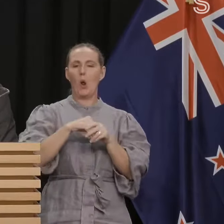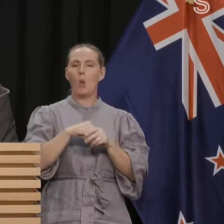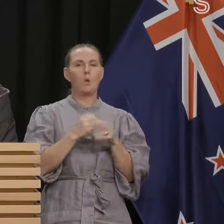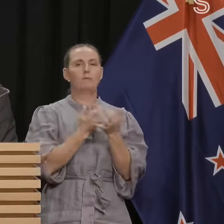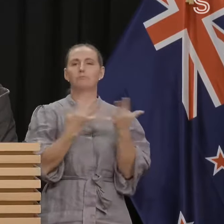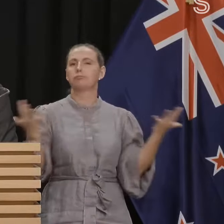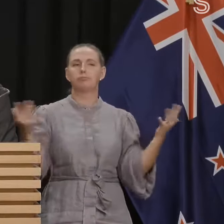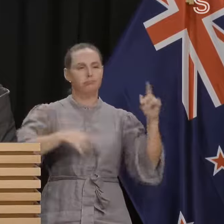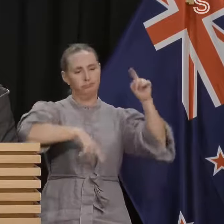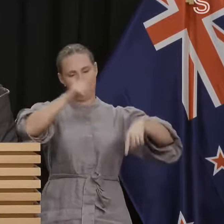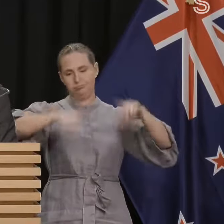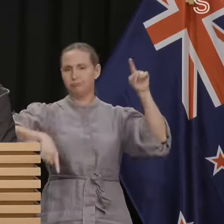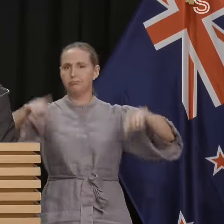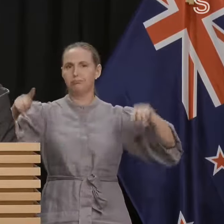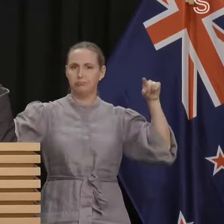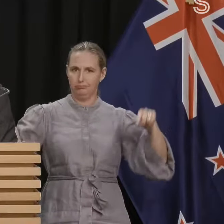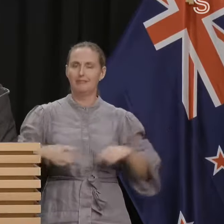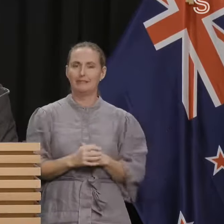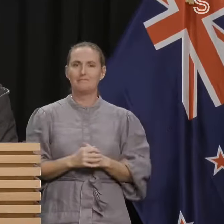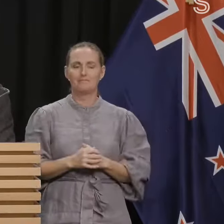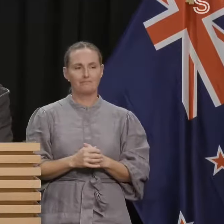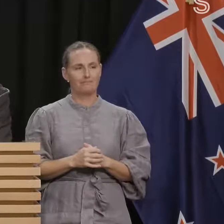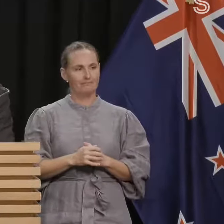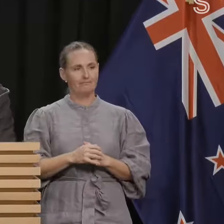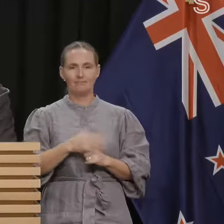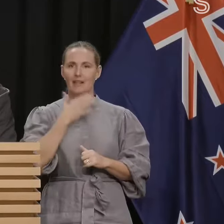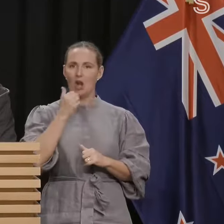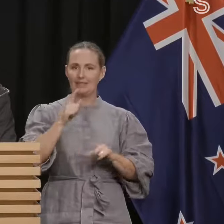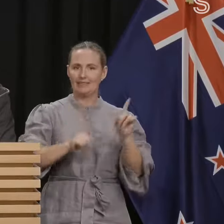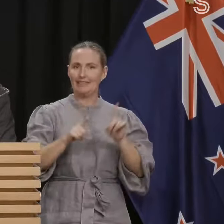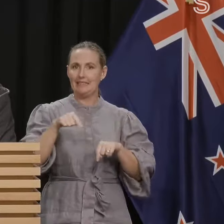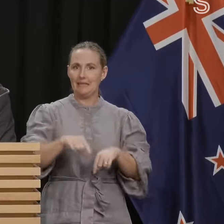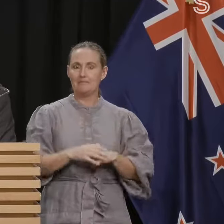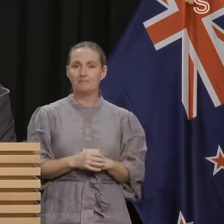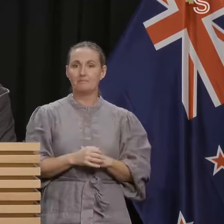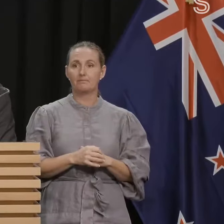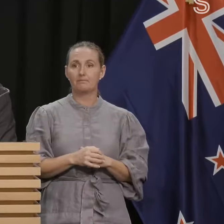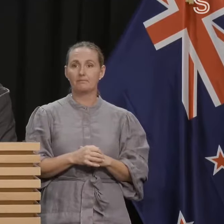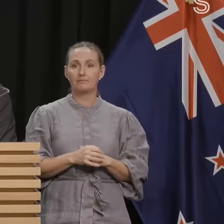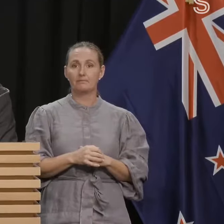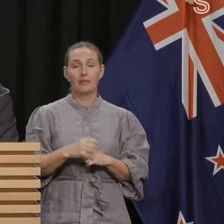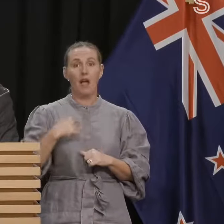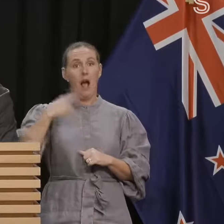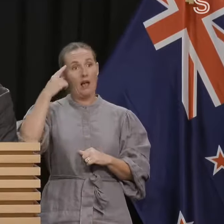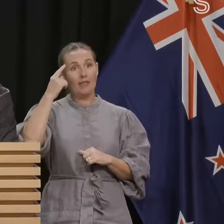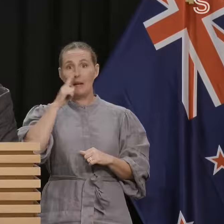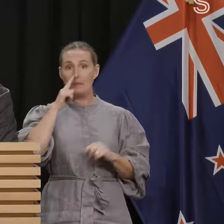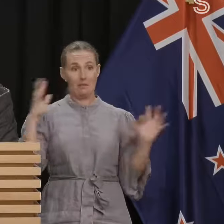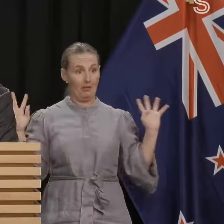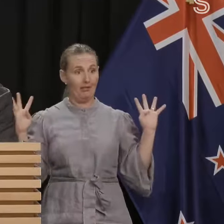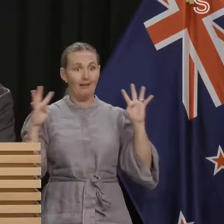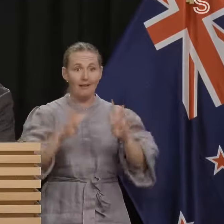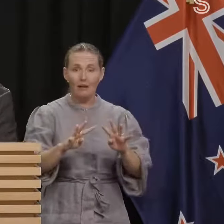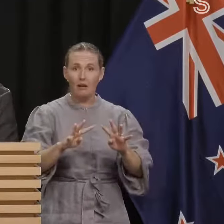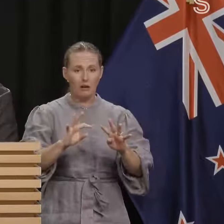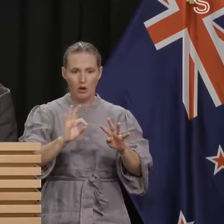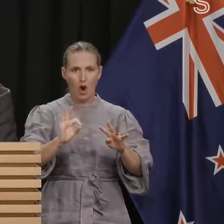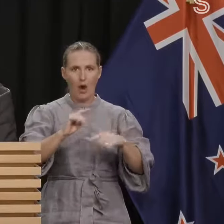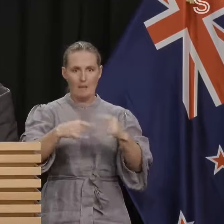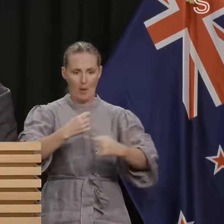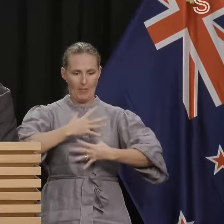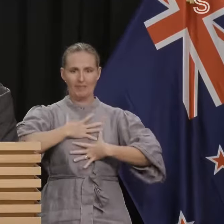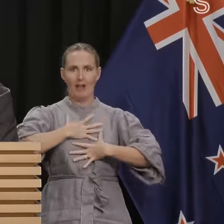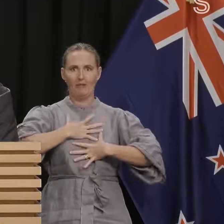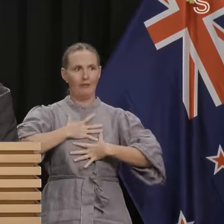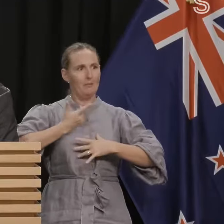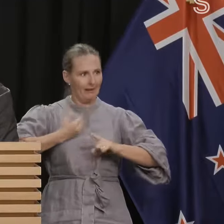and I think the fact that people were there just out of no self-interest, but just supporting those